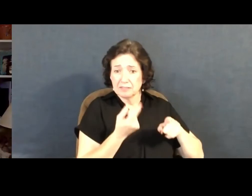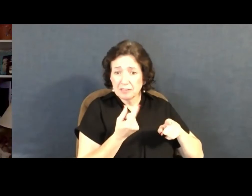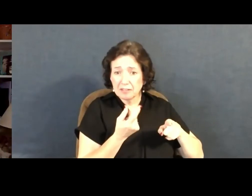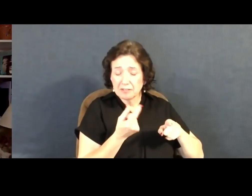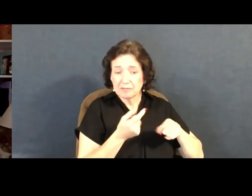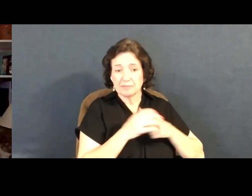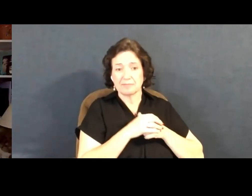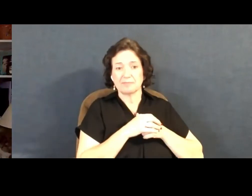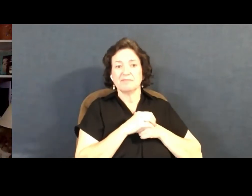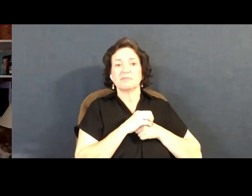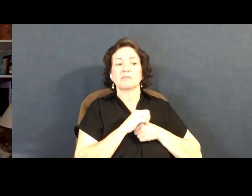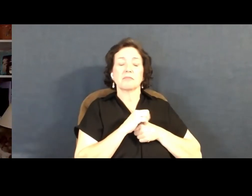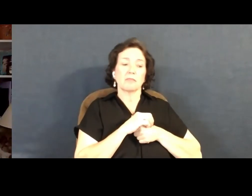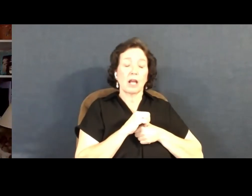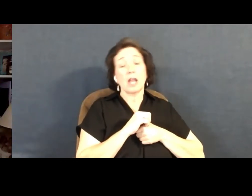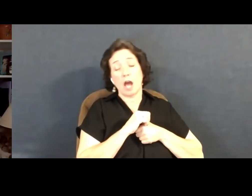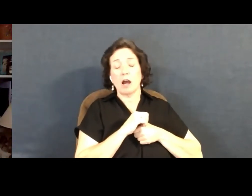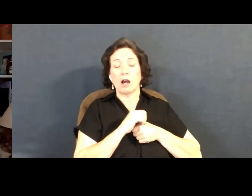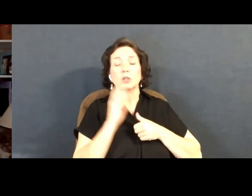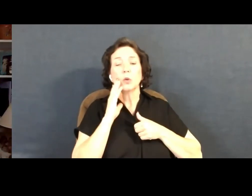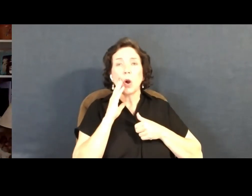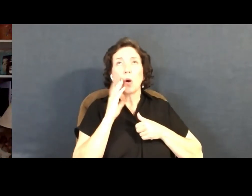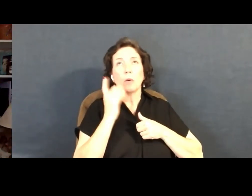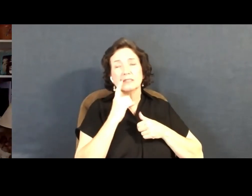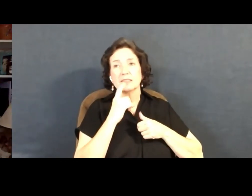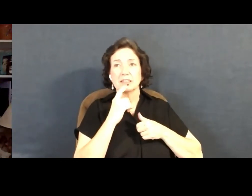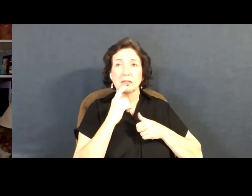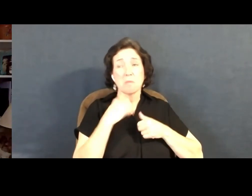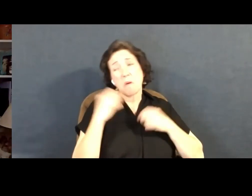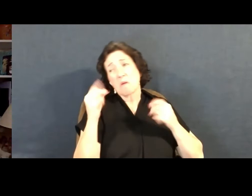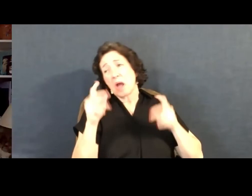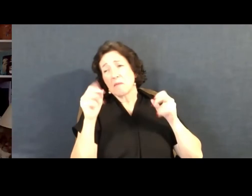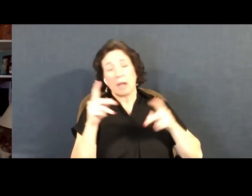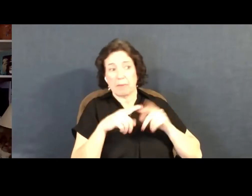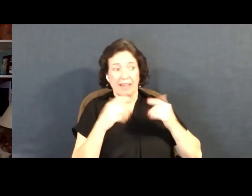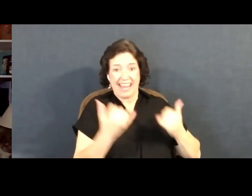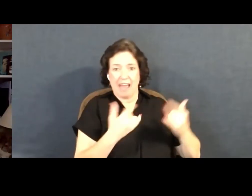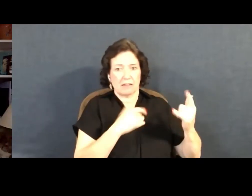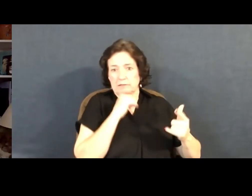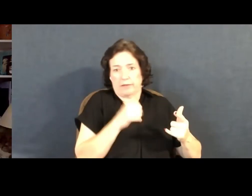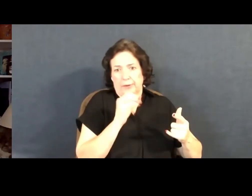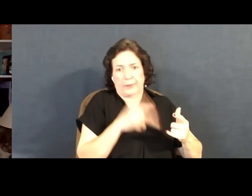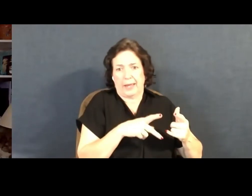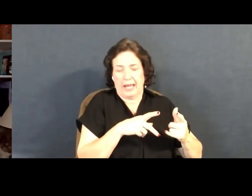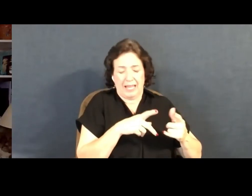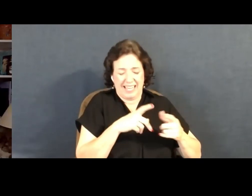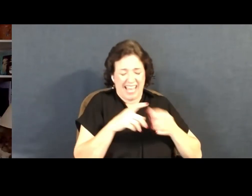I'm okay all the time, Bear was not so okay. He was on fire and he let go of that pin and he bounced off the tire on the front